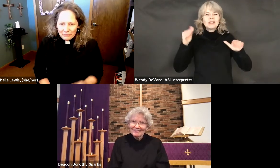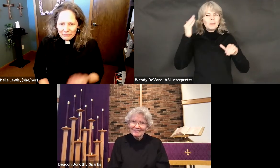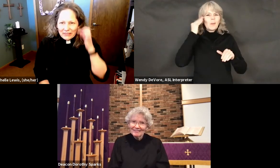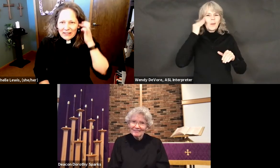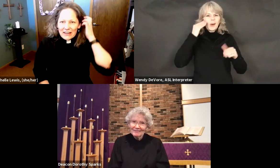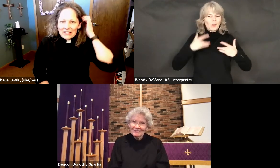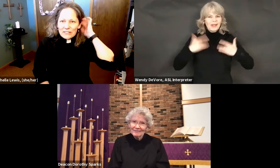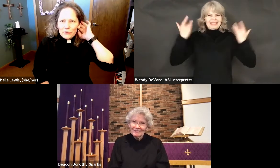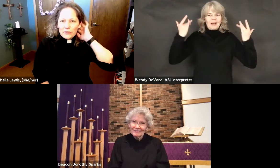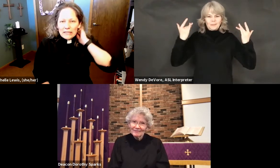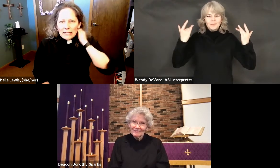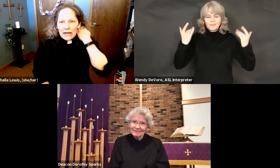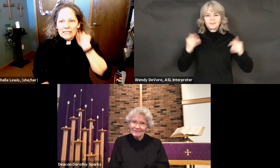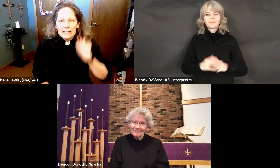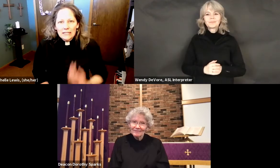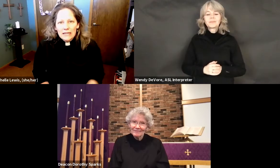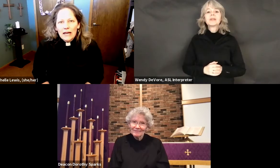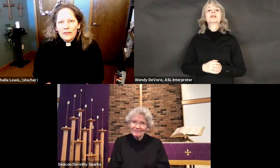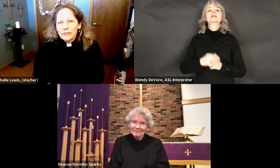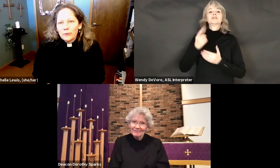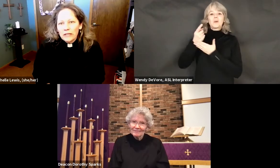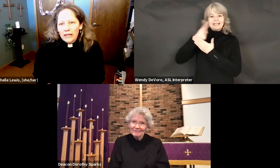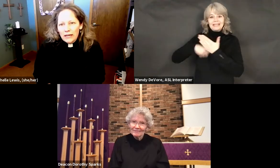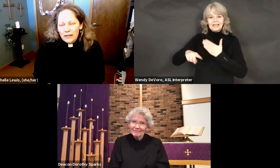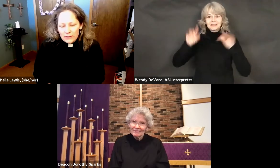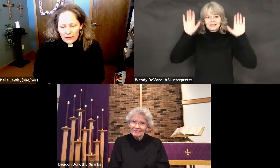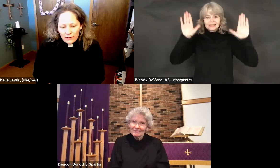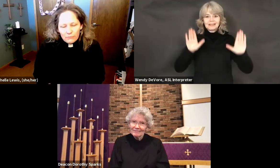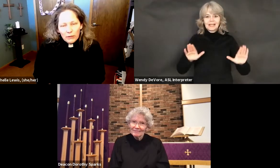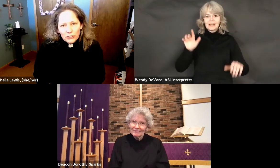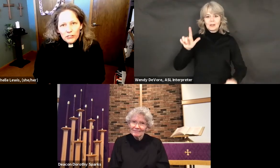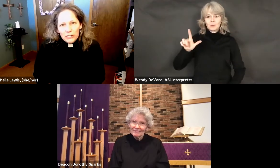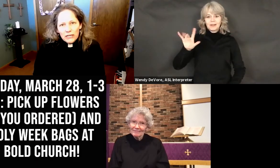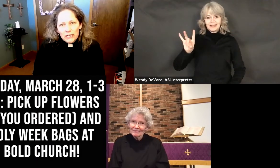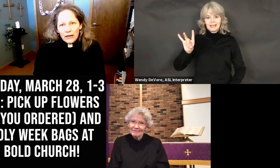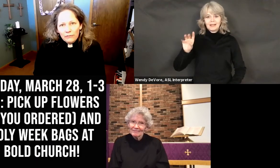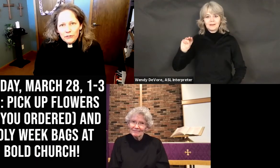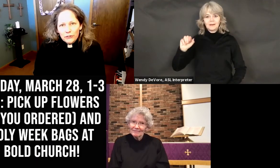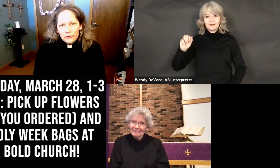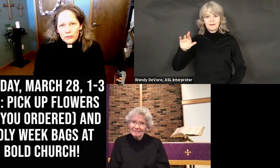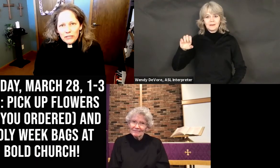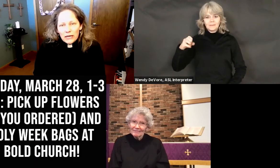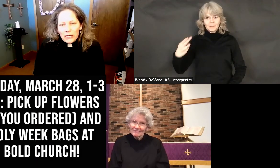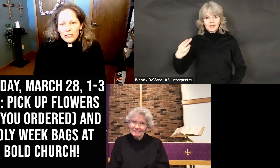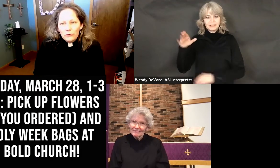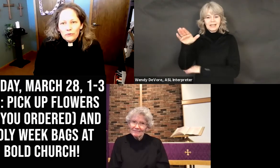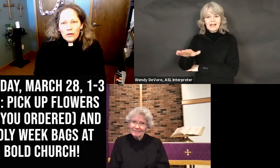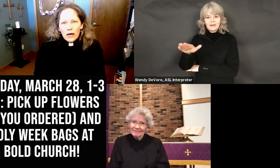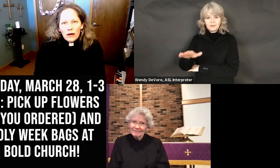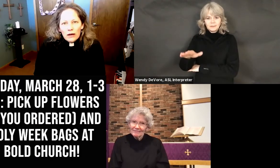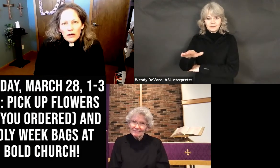coming. So next Sunday on the 28th of March in the afternoon,